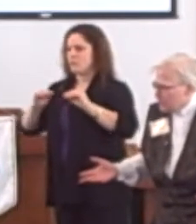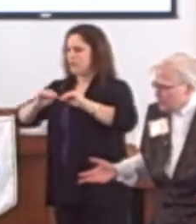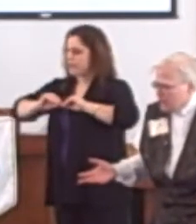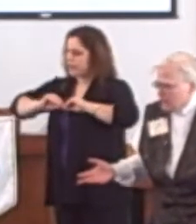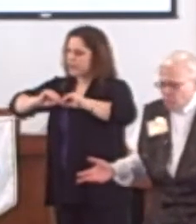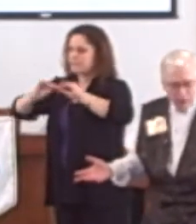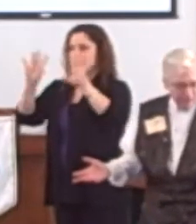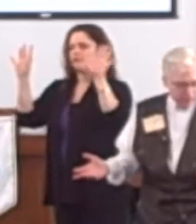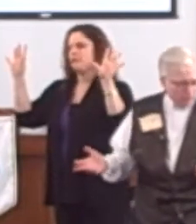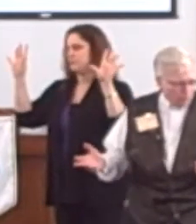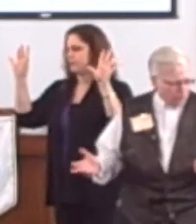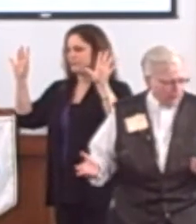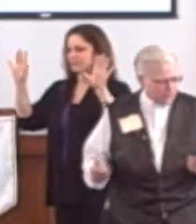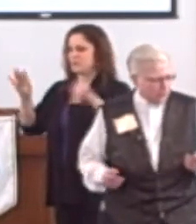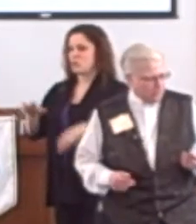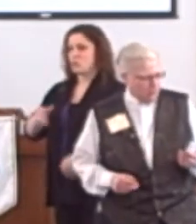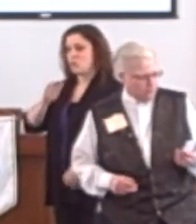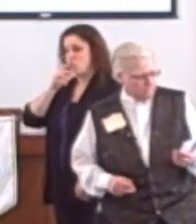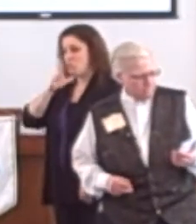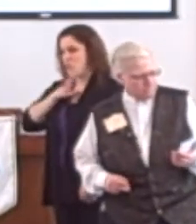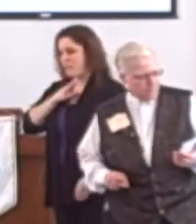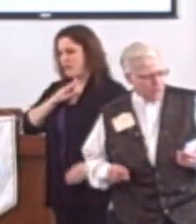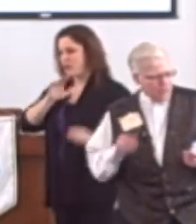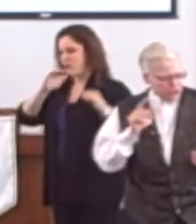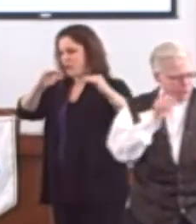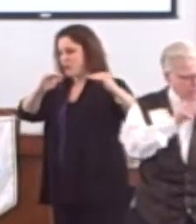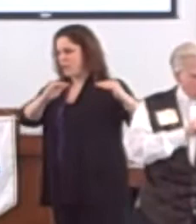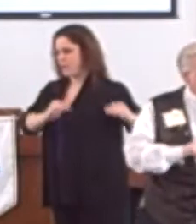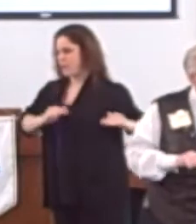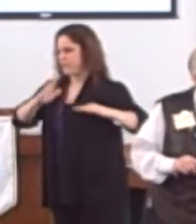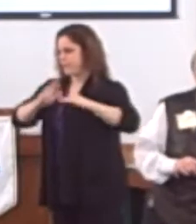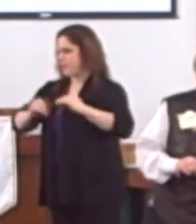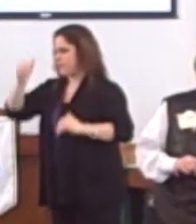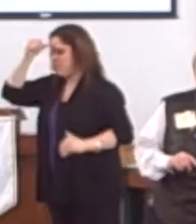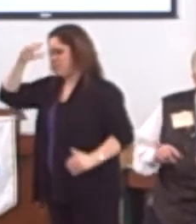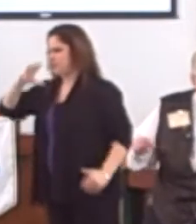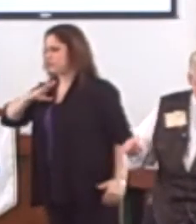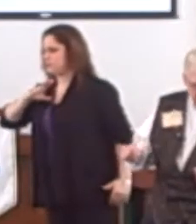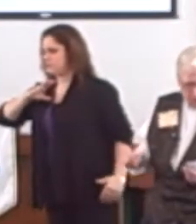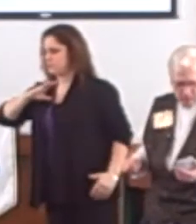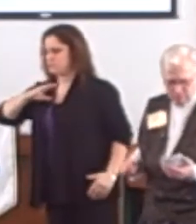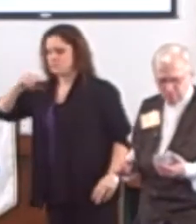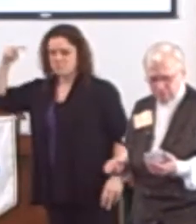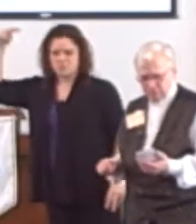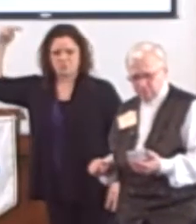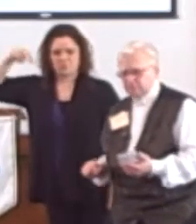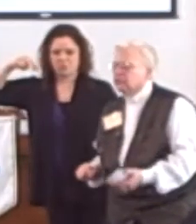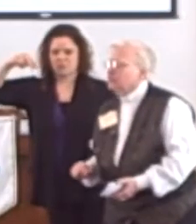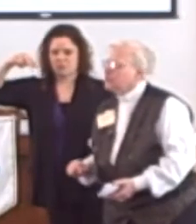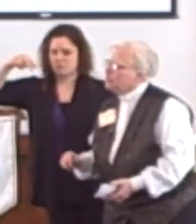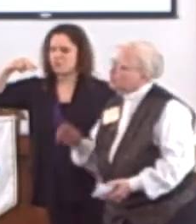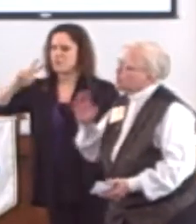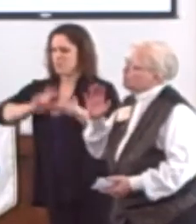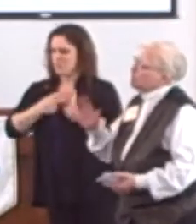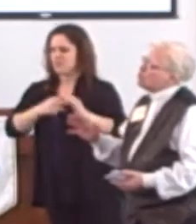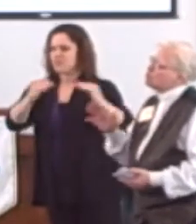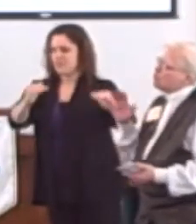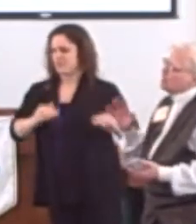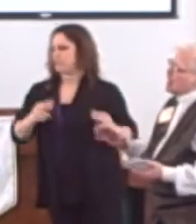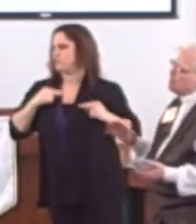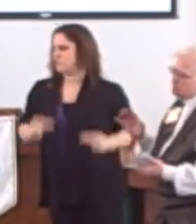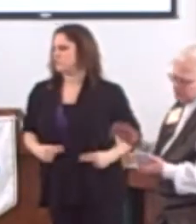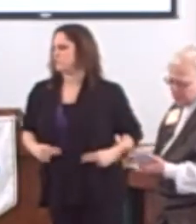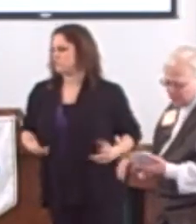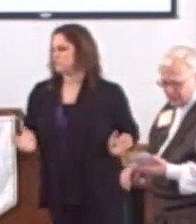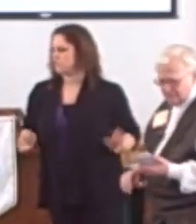obviously women were less than men and should be treated as less than human. We refused